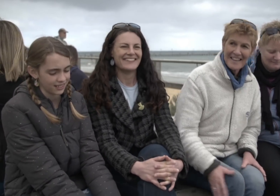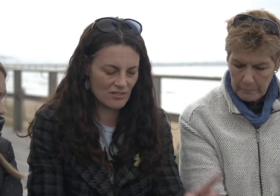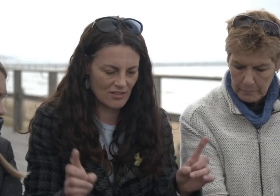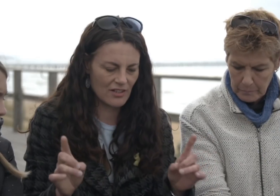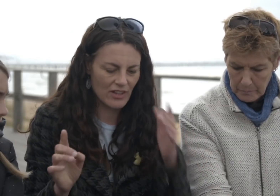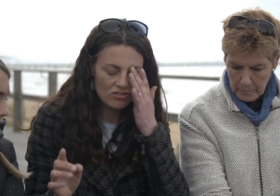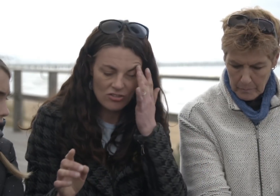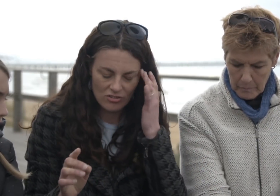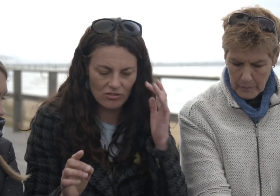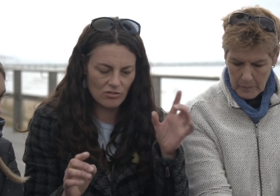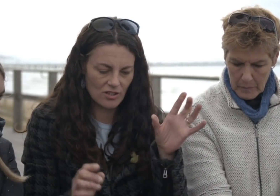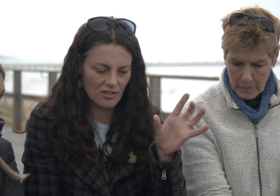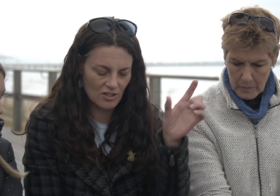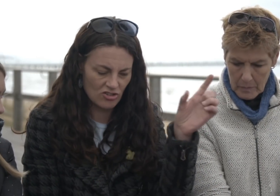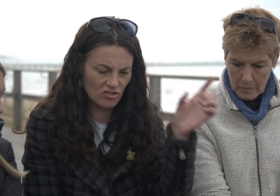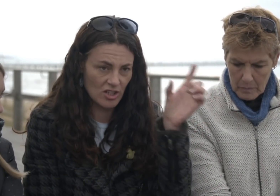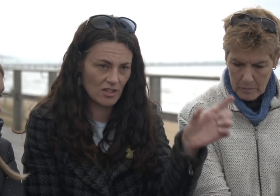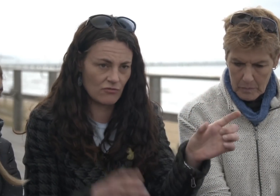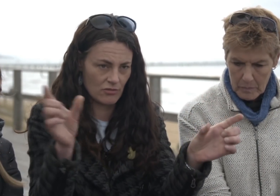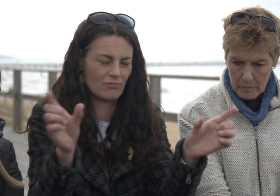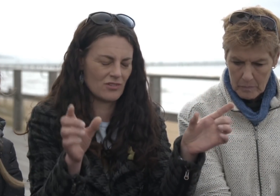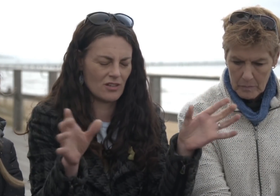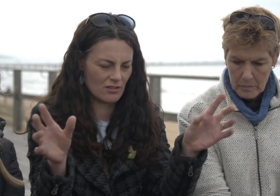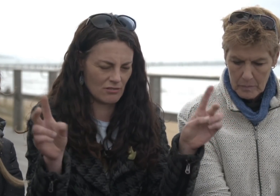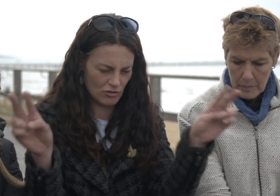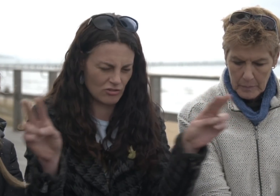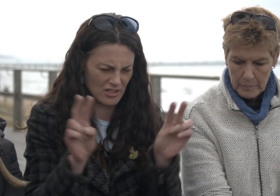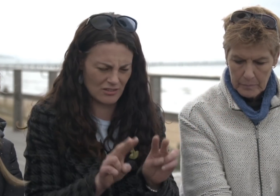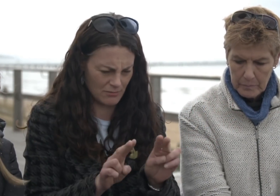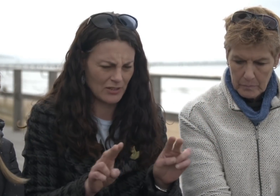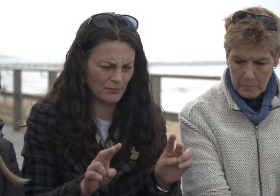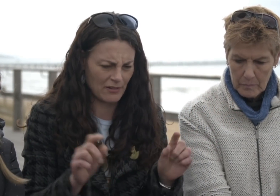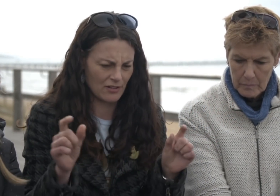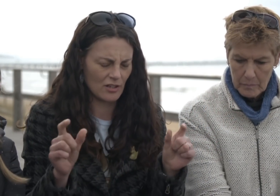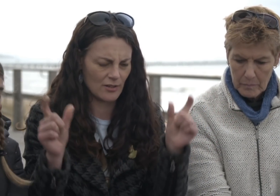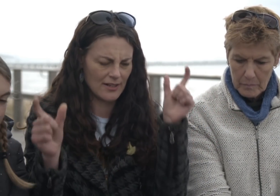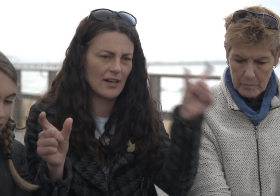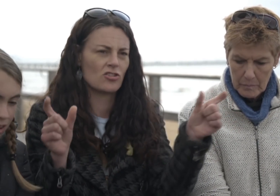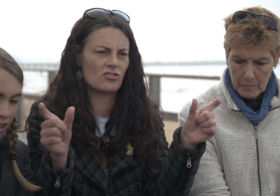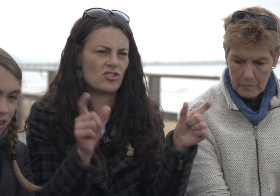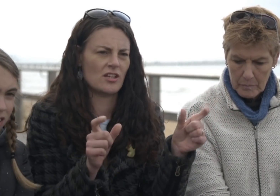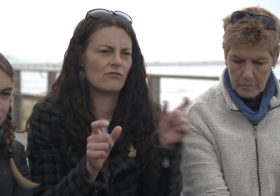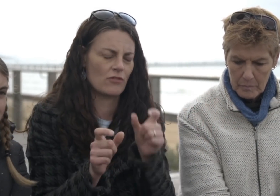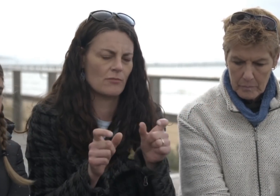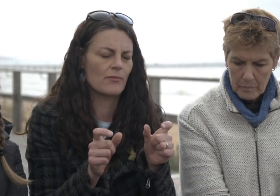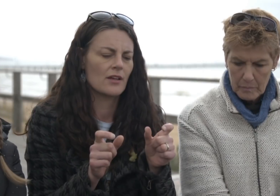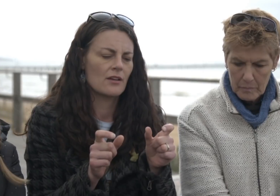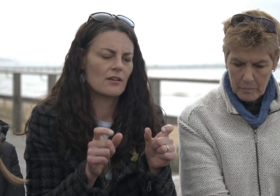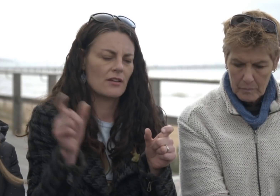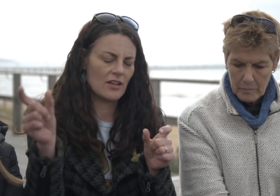To have Usher's, you need an Usher gene from, so you get the 2 genes from each parent, and you need an Usher's gene from